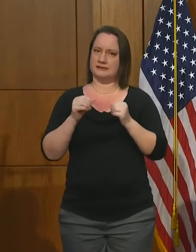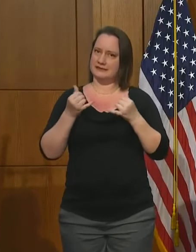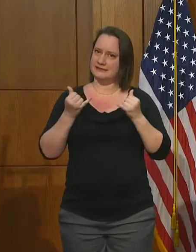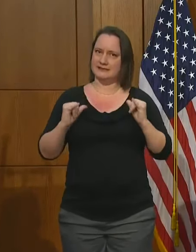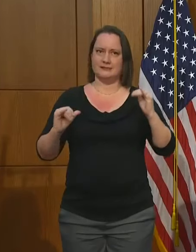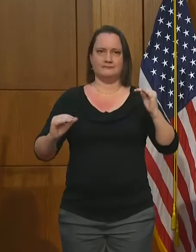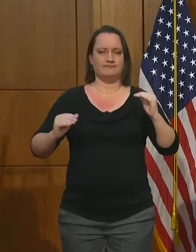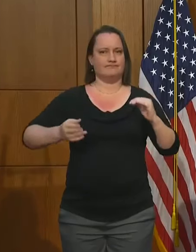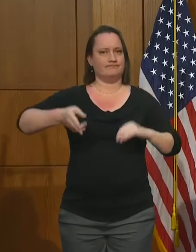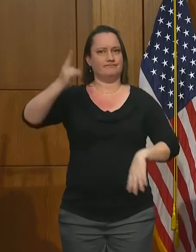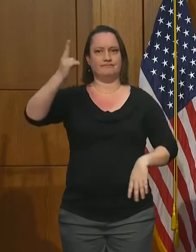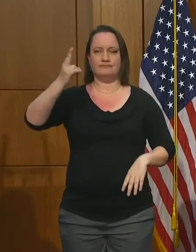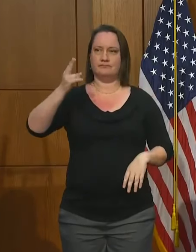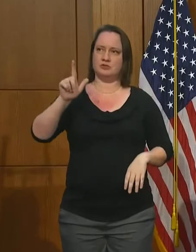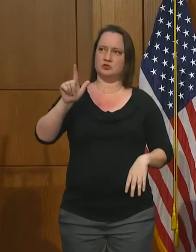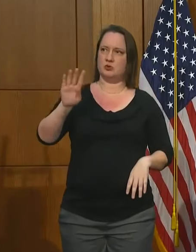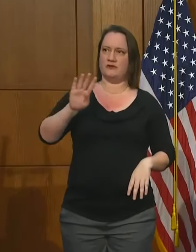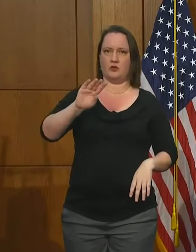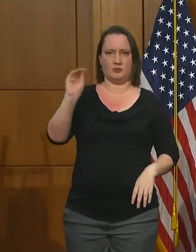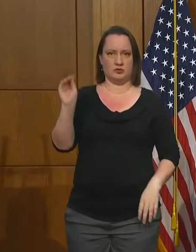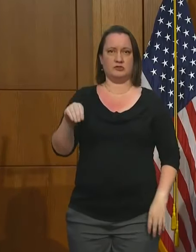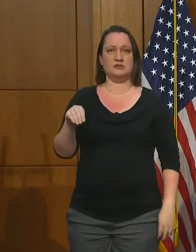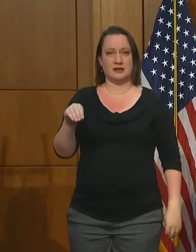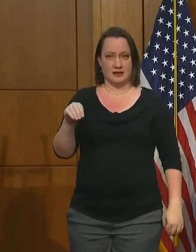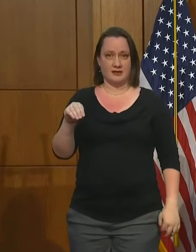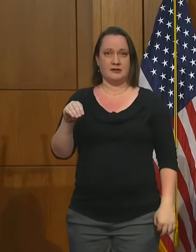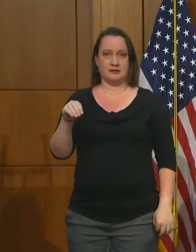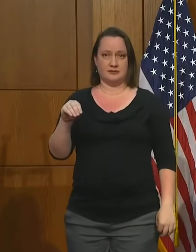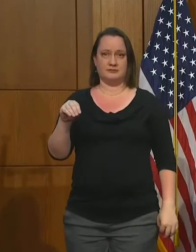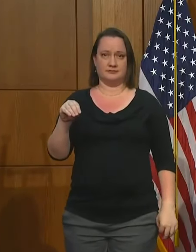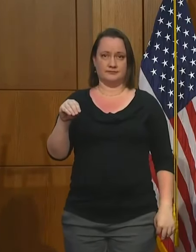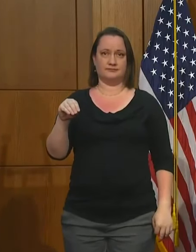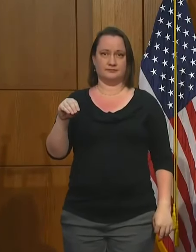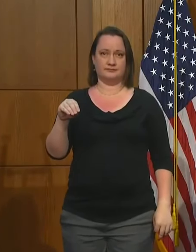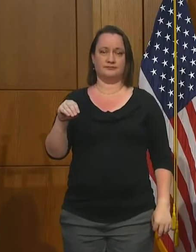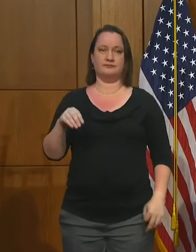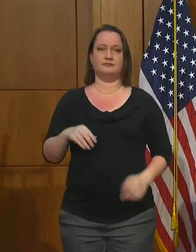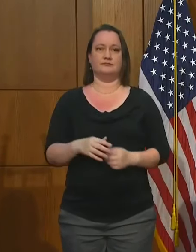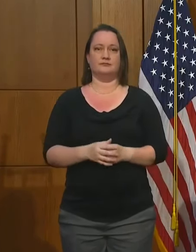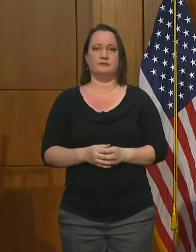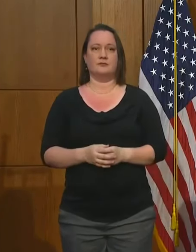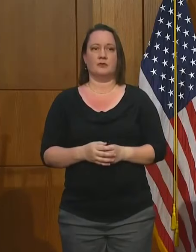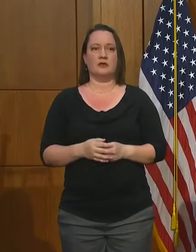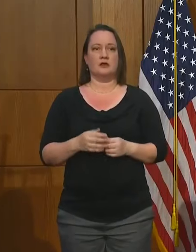disproportionately high at about 24% of the cases. We reported